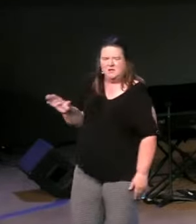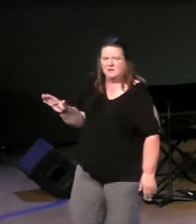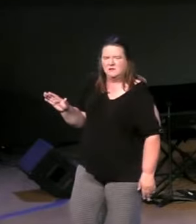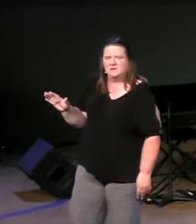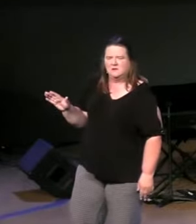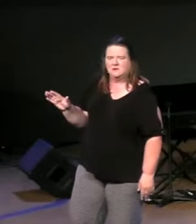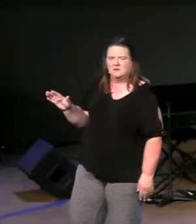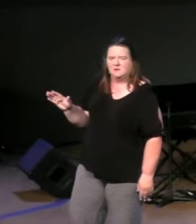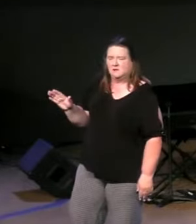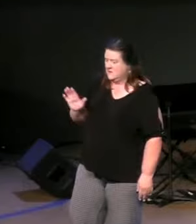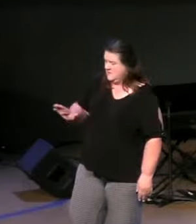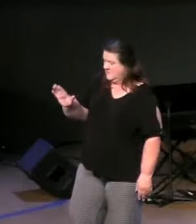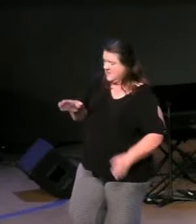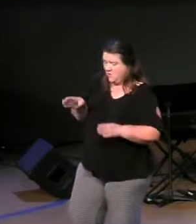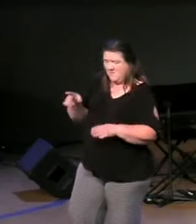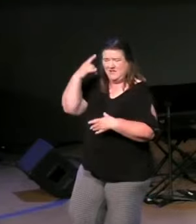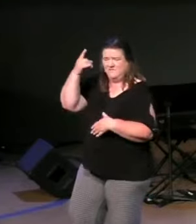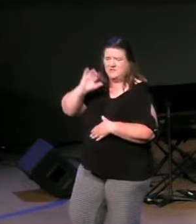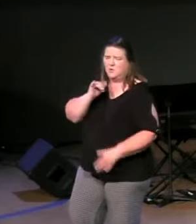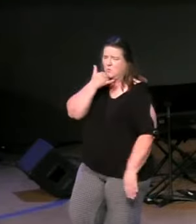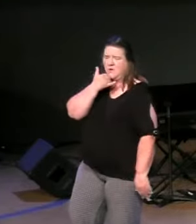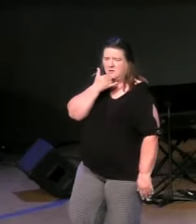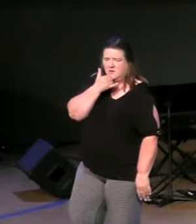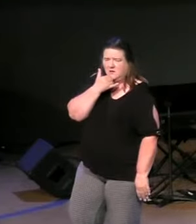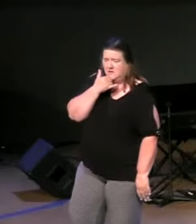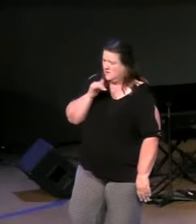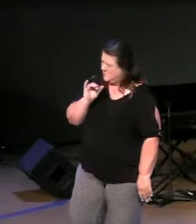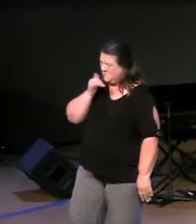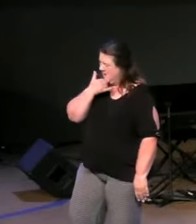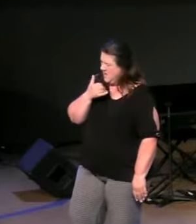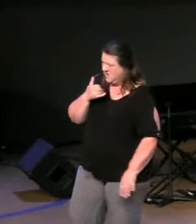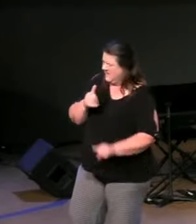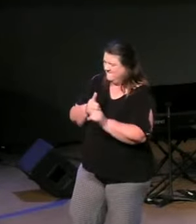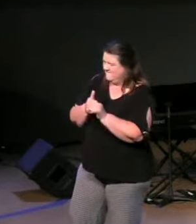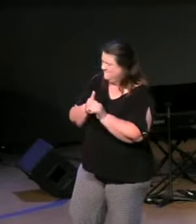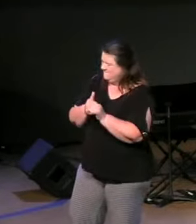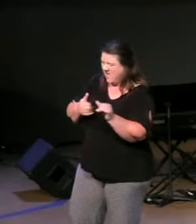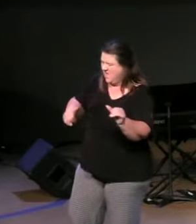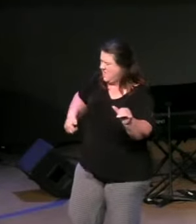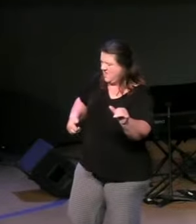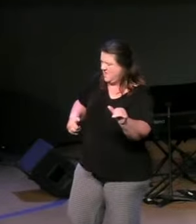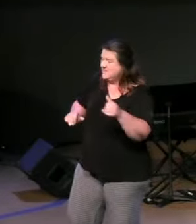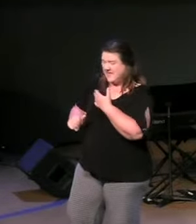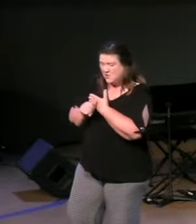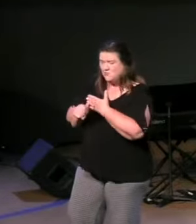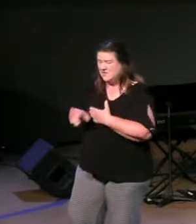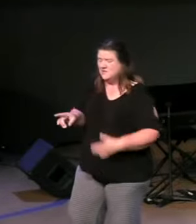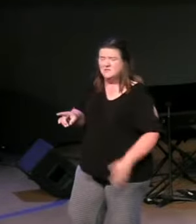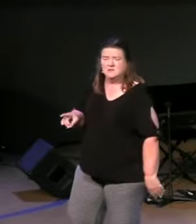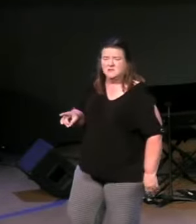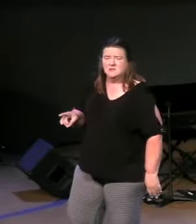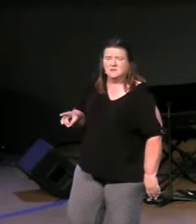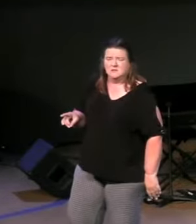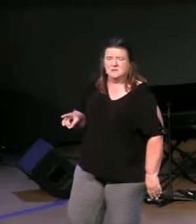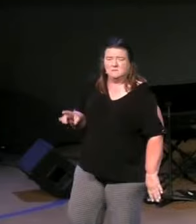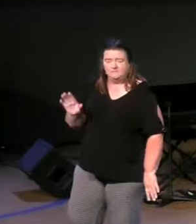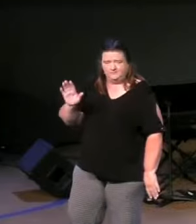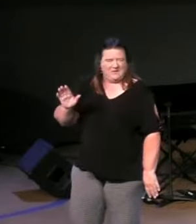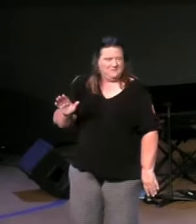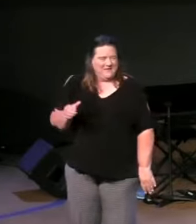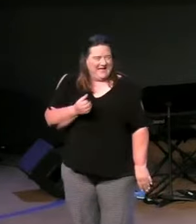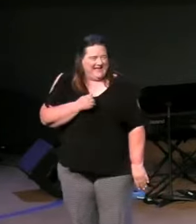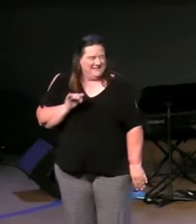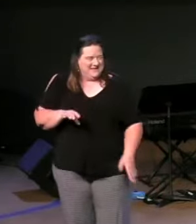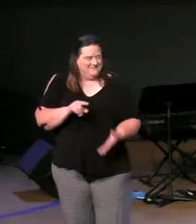the Pharisees' way of thinking being flawed and far more dangerous. Now, I love the way